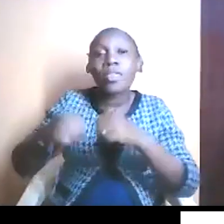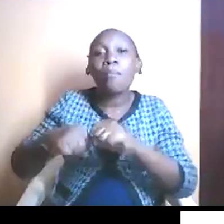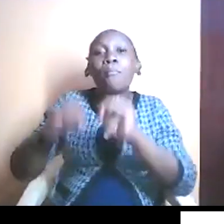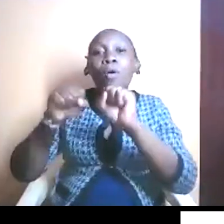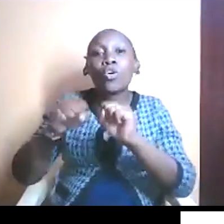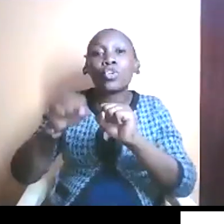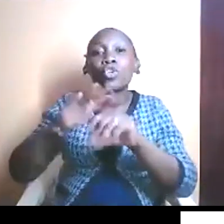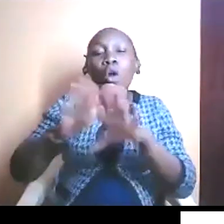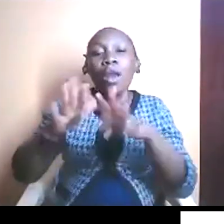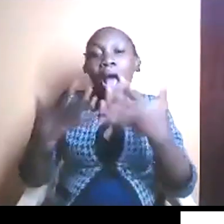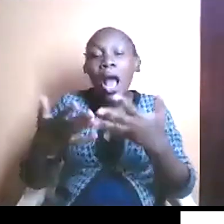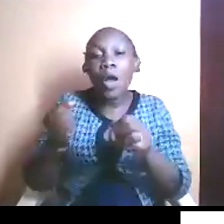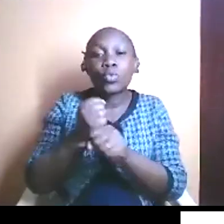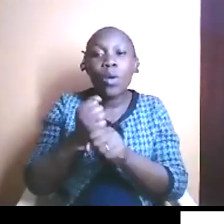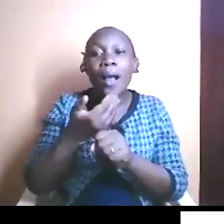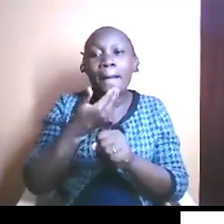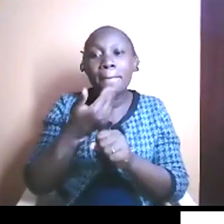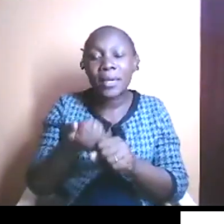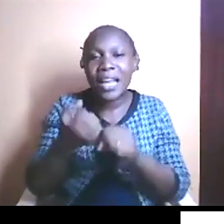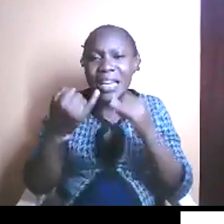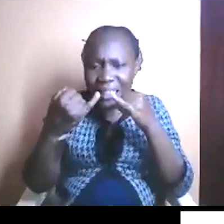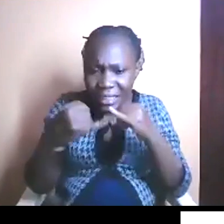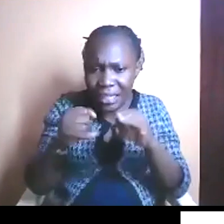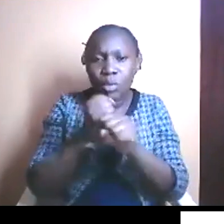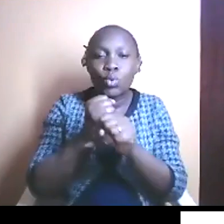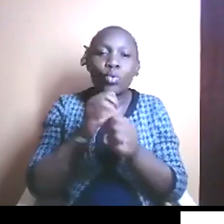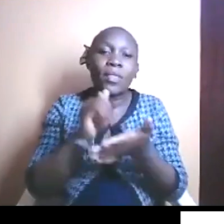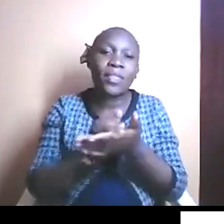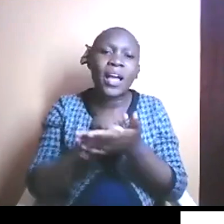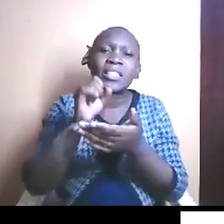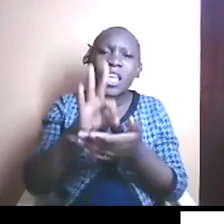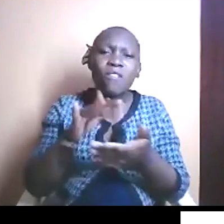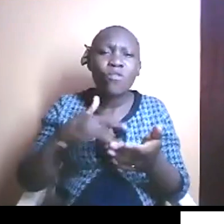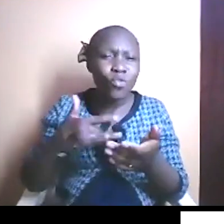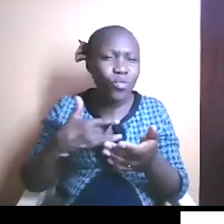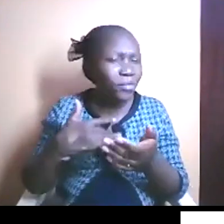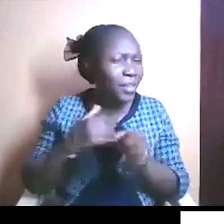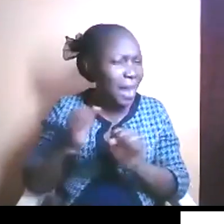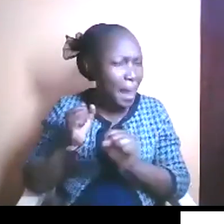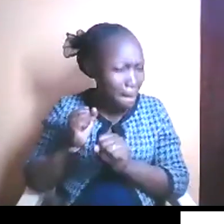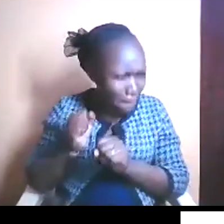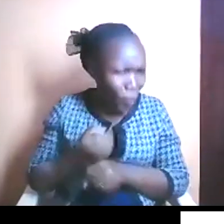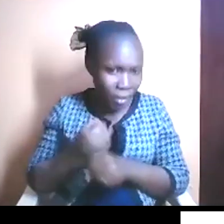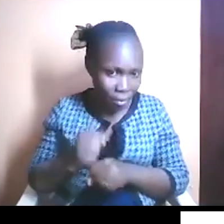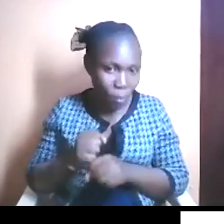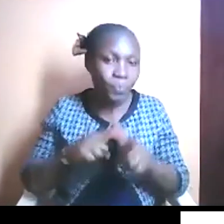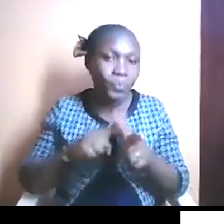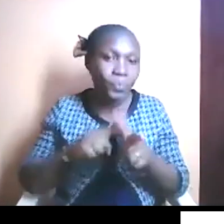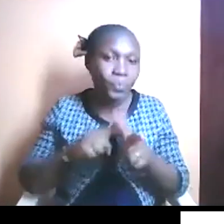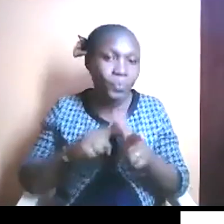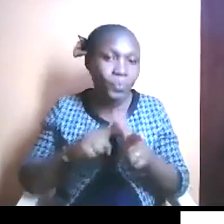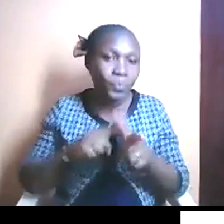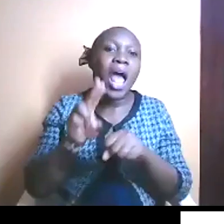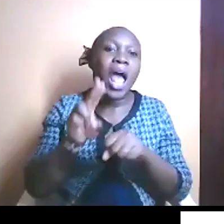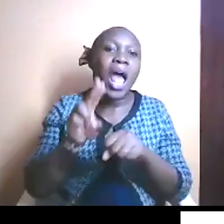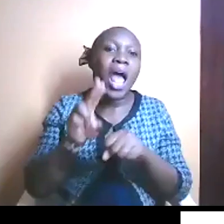to create a space, and if you cannot do it directly, if you feel completely intimidated, you can always use a different person